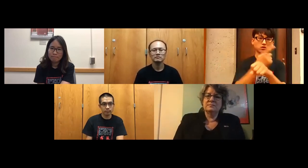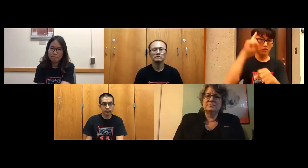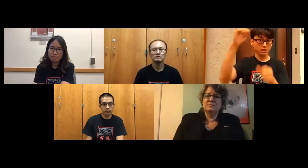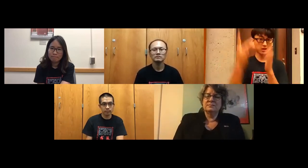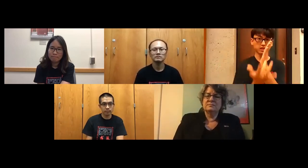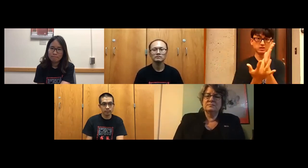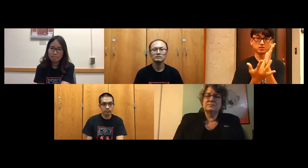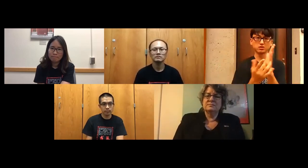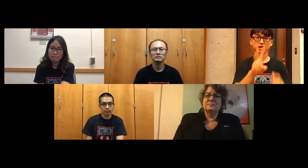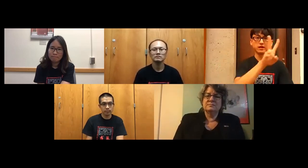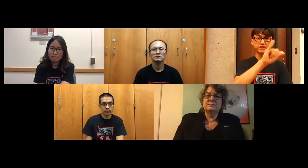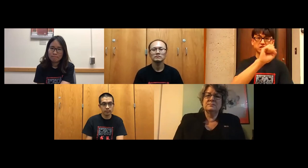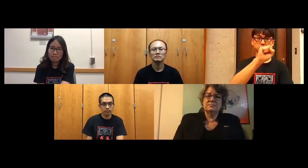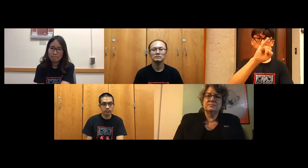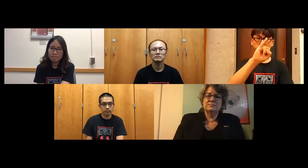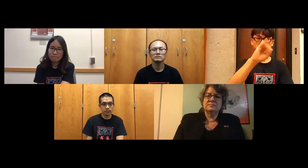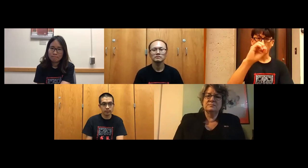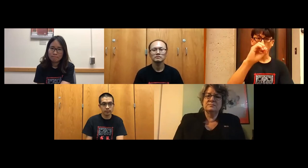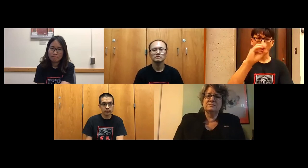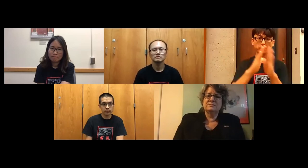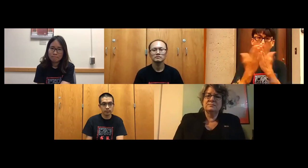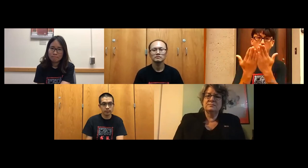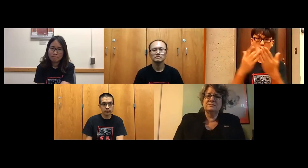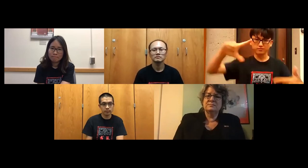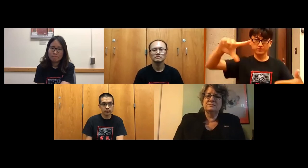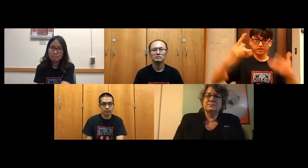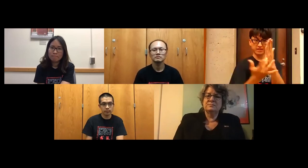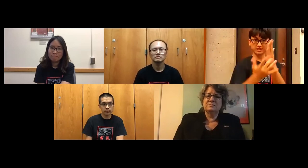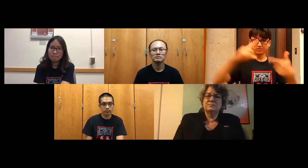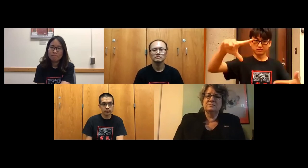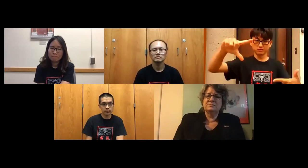And how they can learn using technology, using the Visio book.